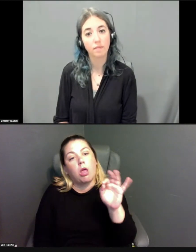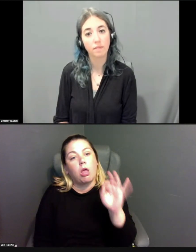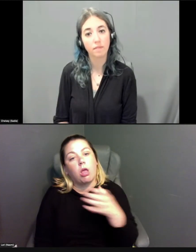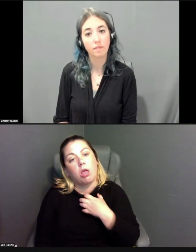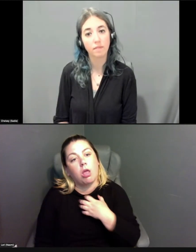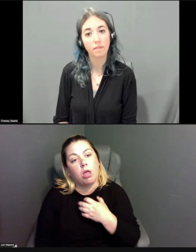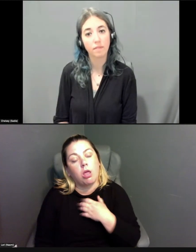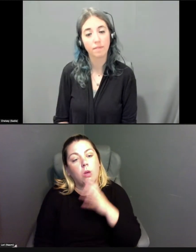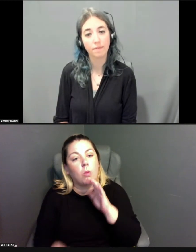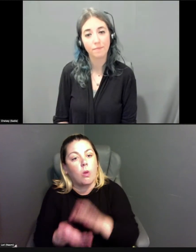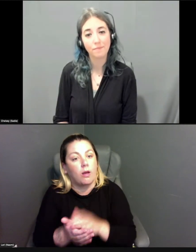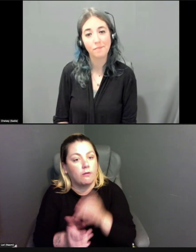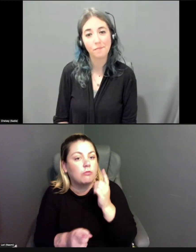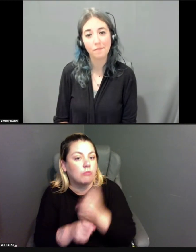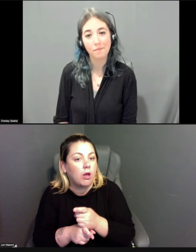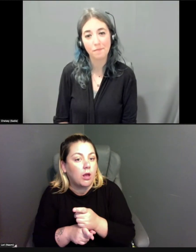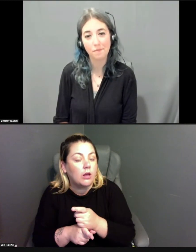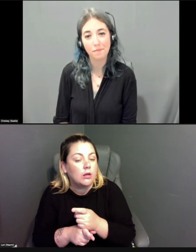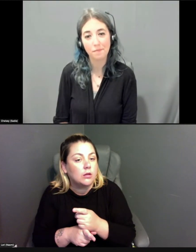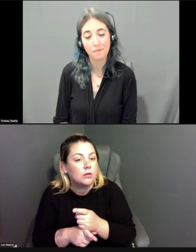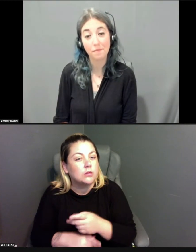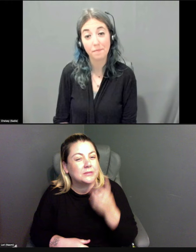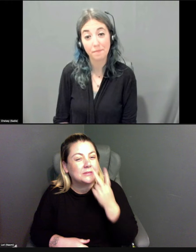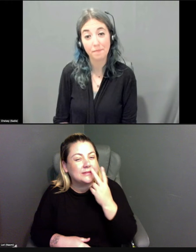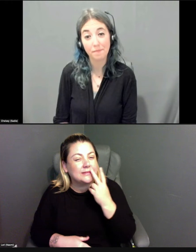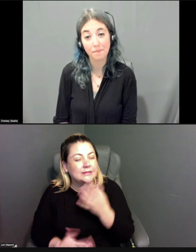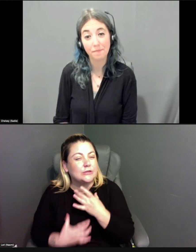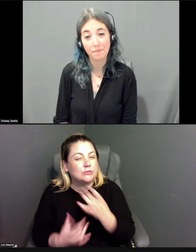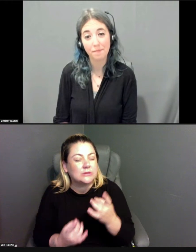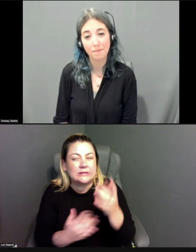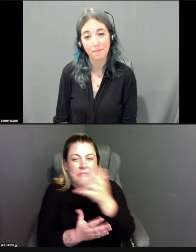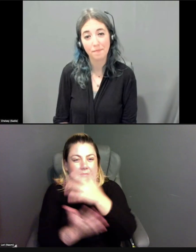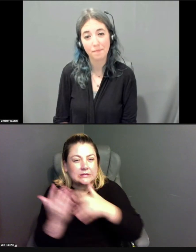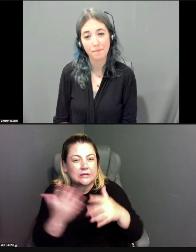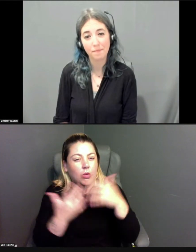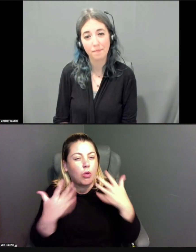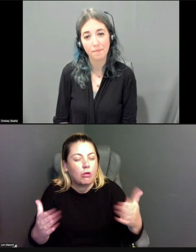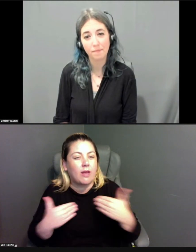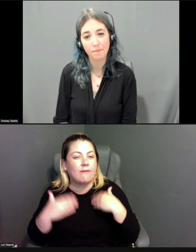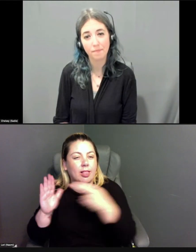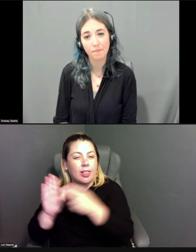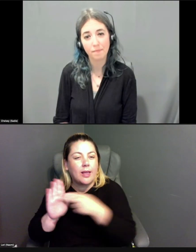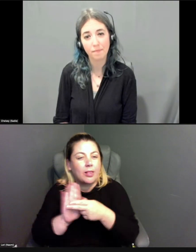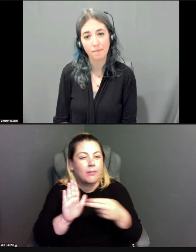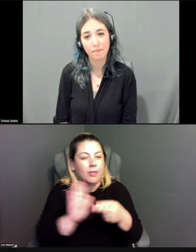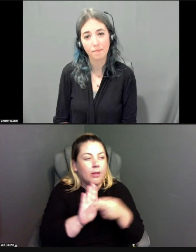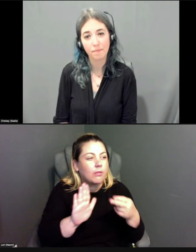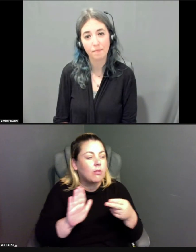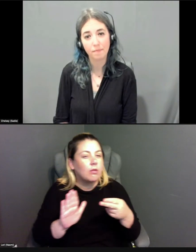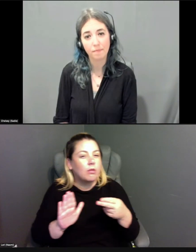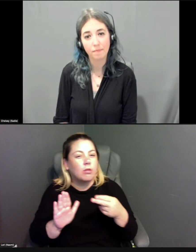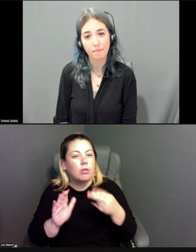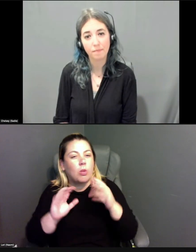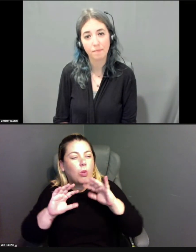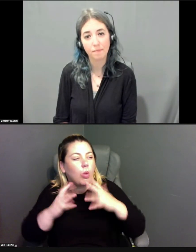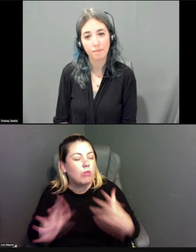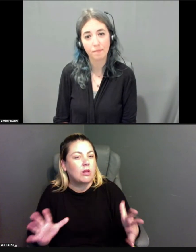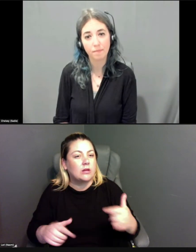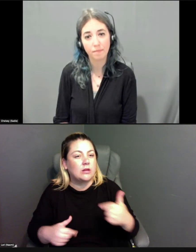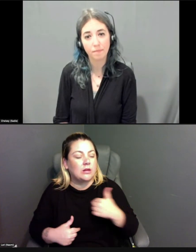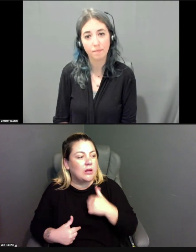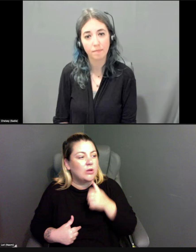really interesting to see how these societal expectations make us second guess not just